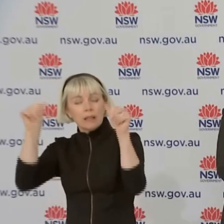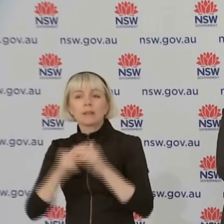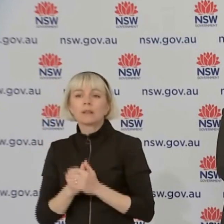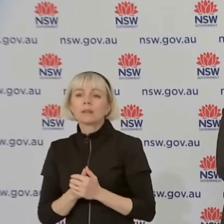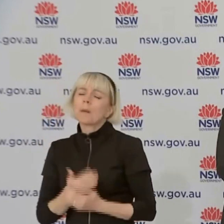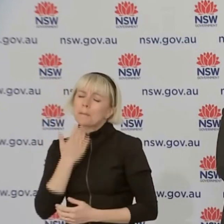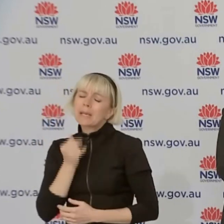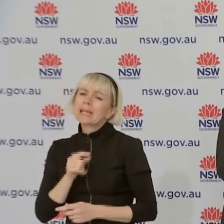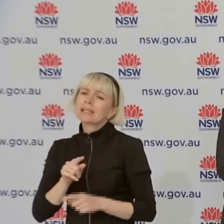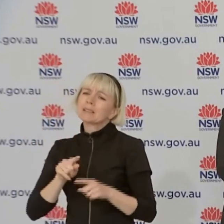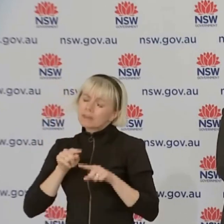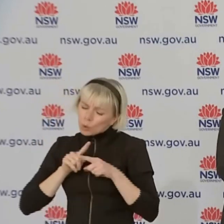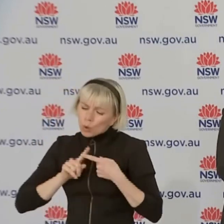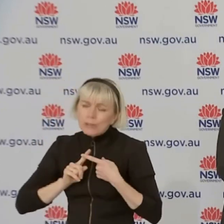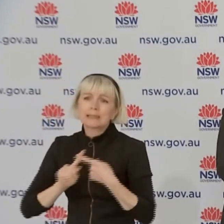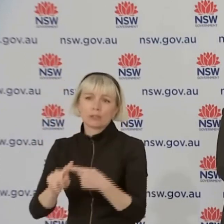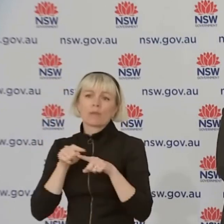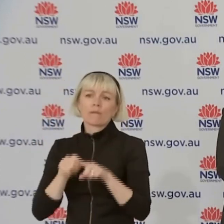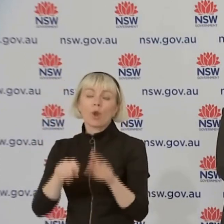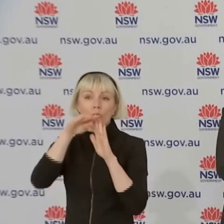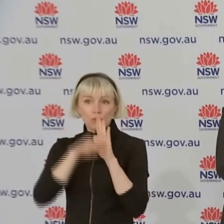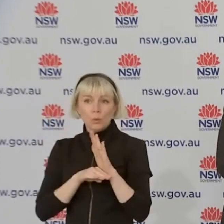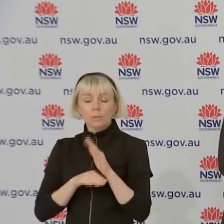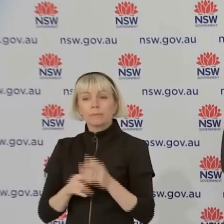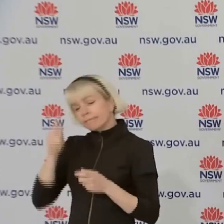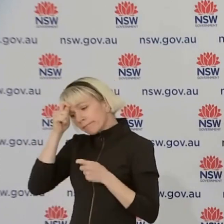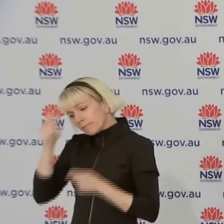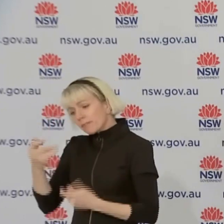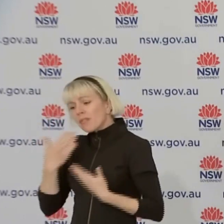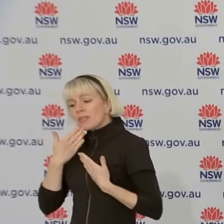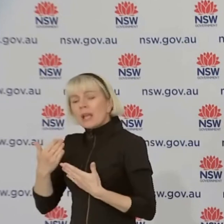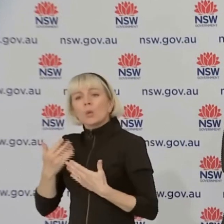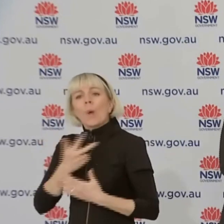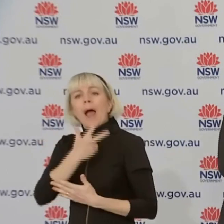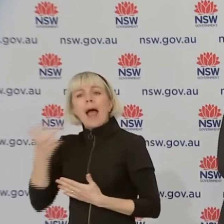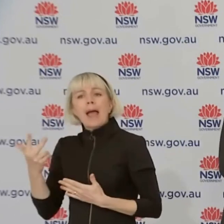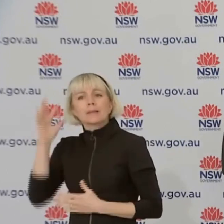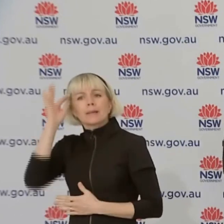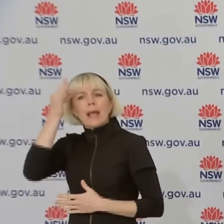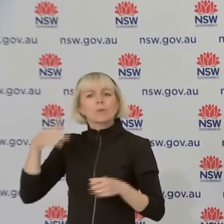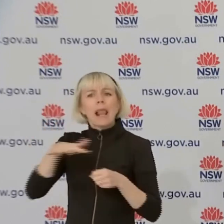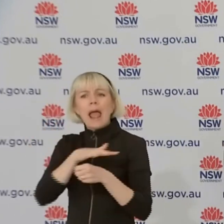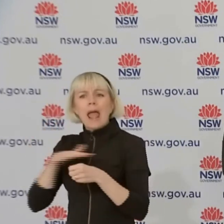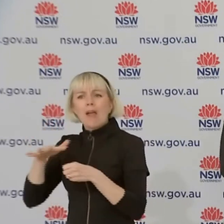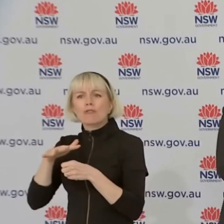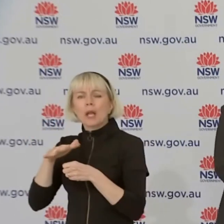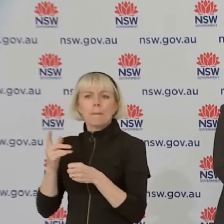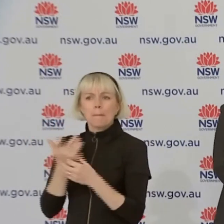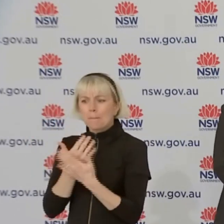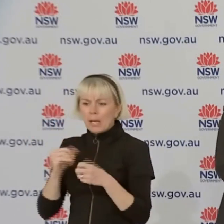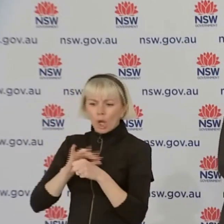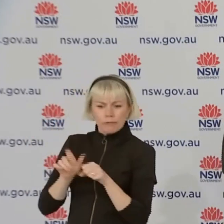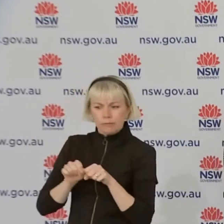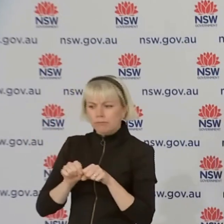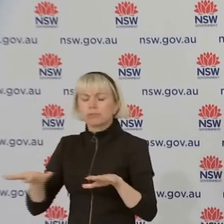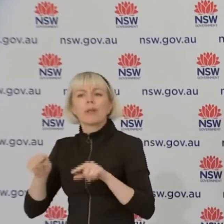you to community organisations in those 8 local government areas. I know this press conference is translated every day into a number of languages. I